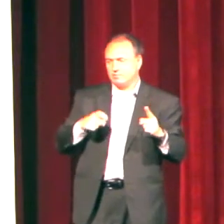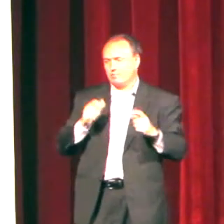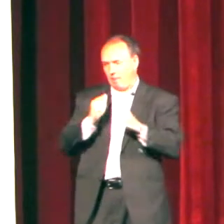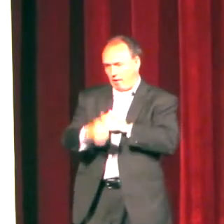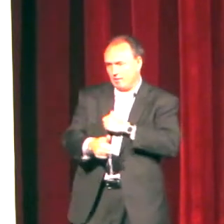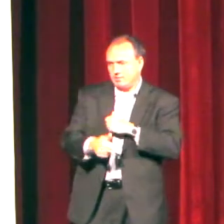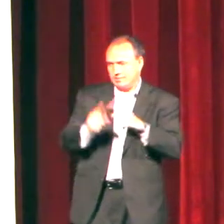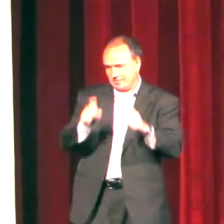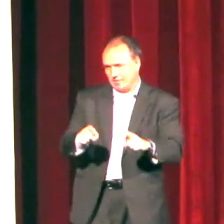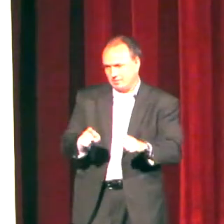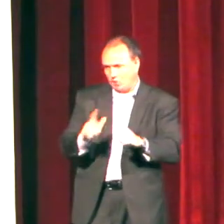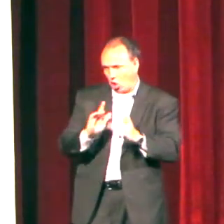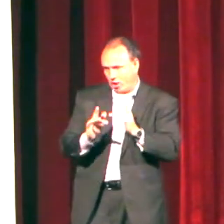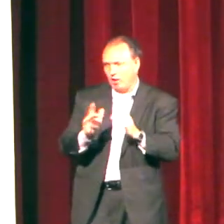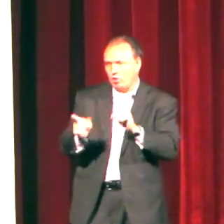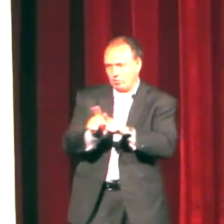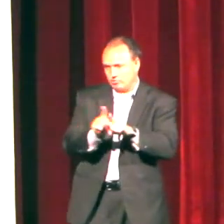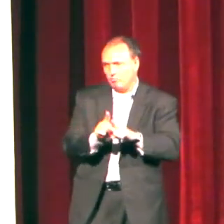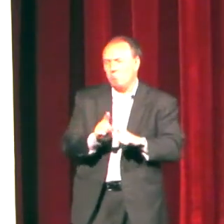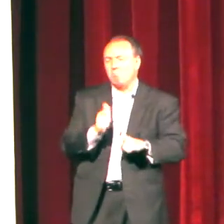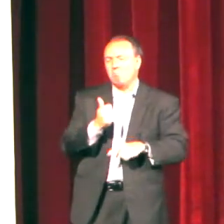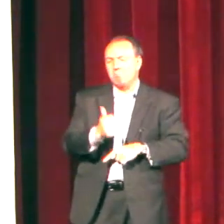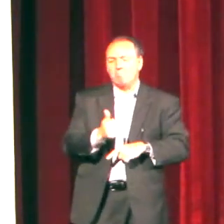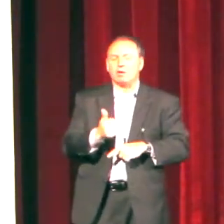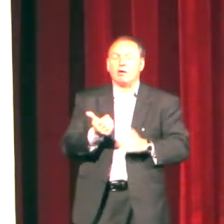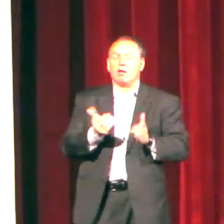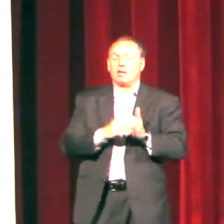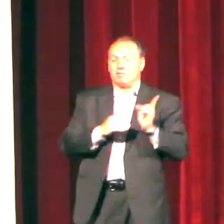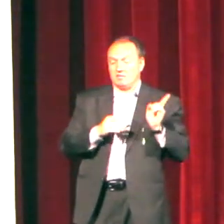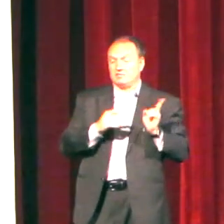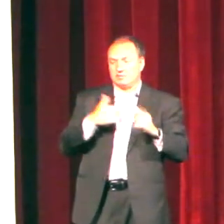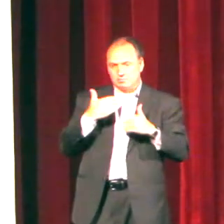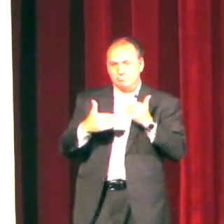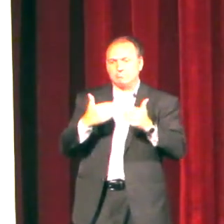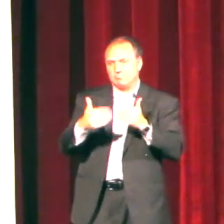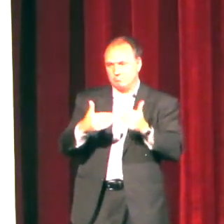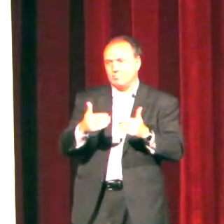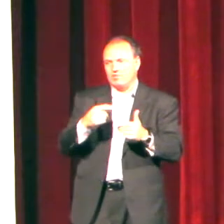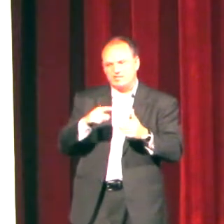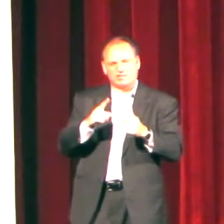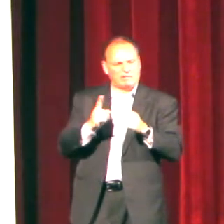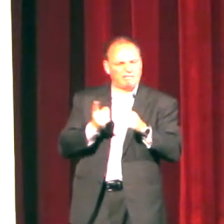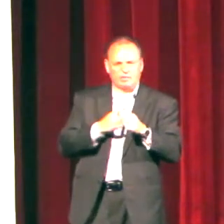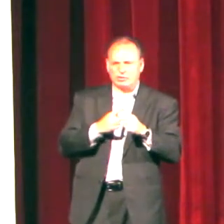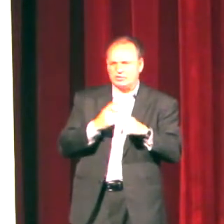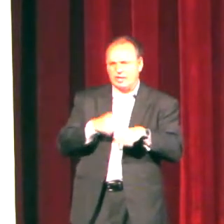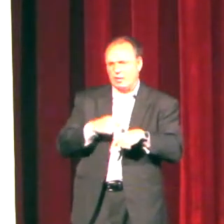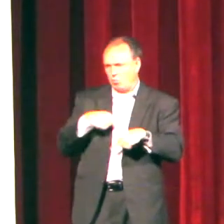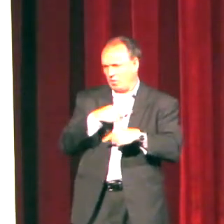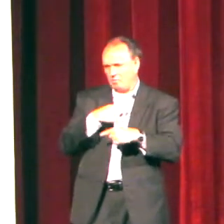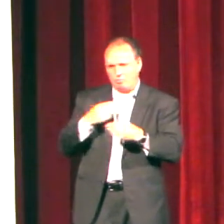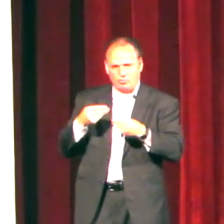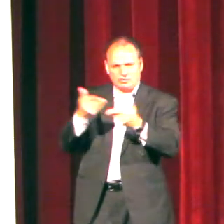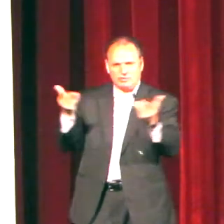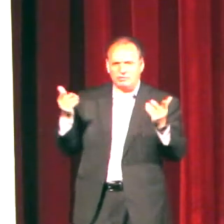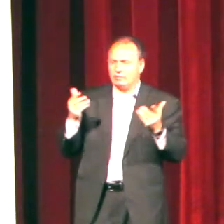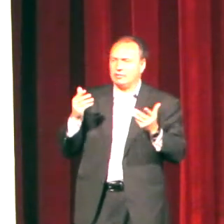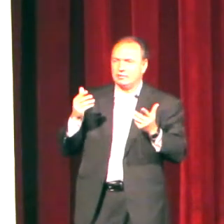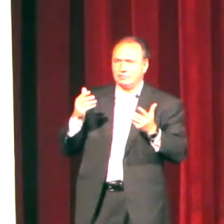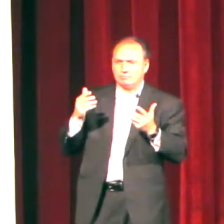successfully complete the test online as well. And again, this is ongoing. This is just the initial presentation of it. This is